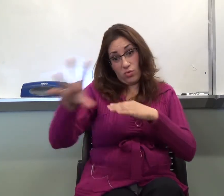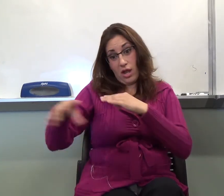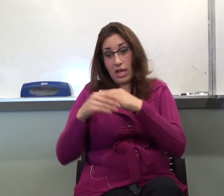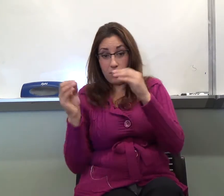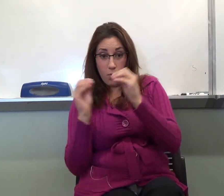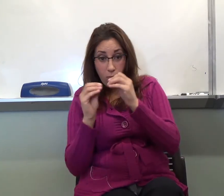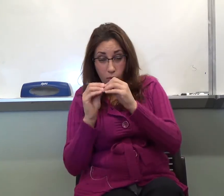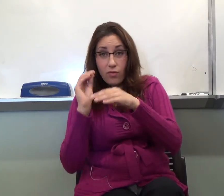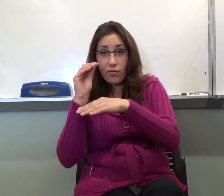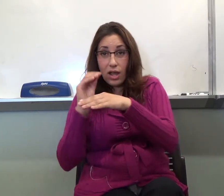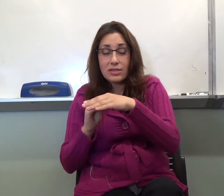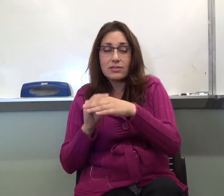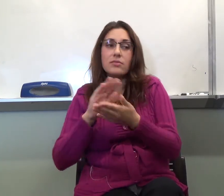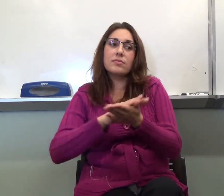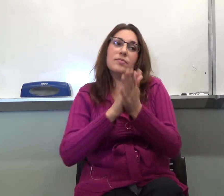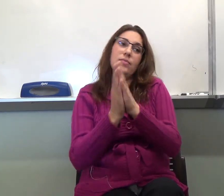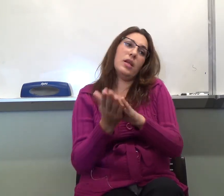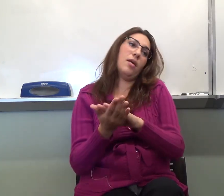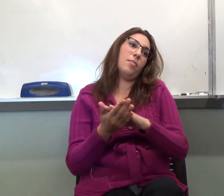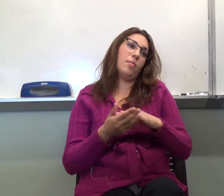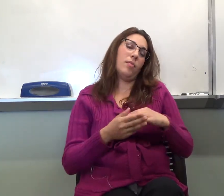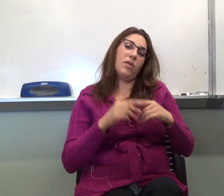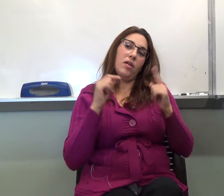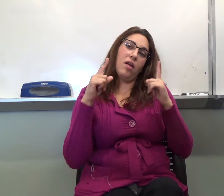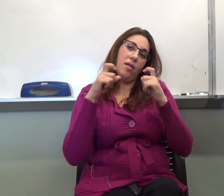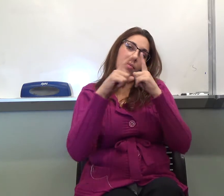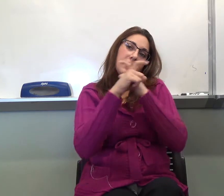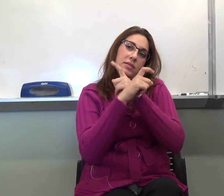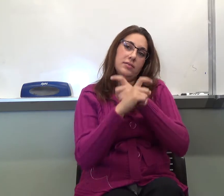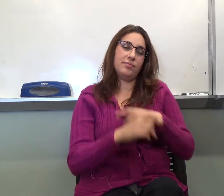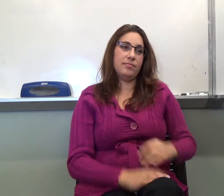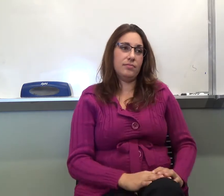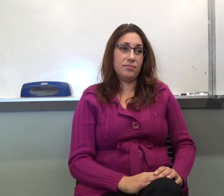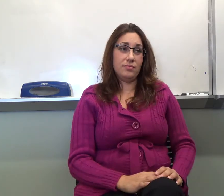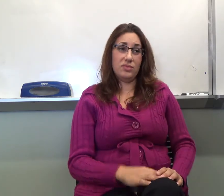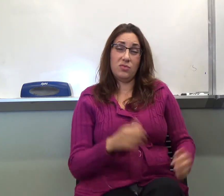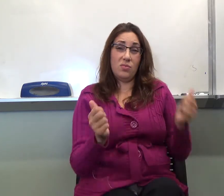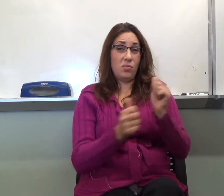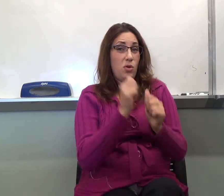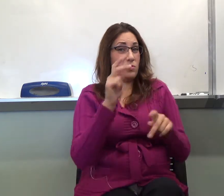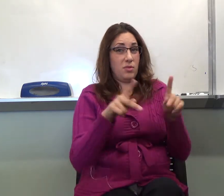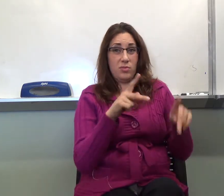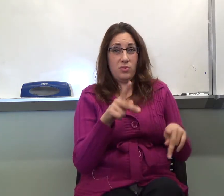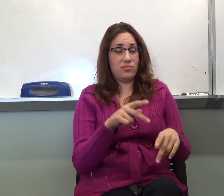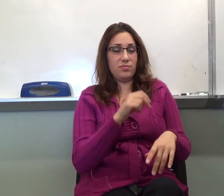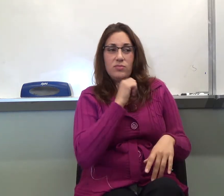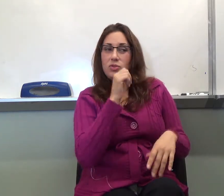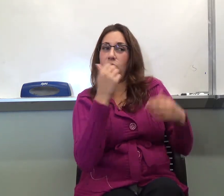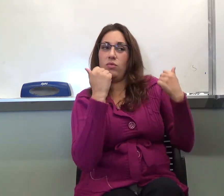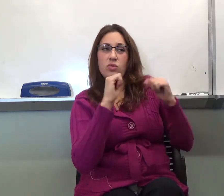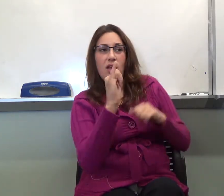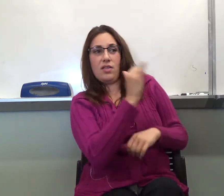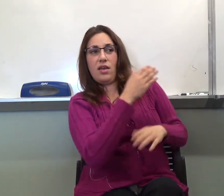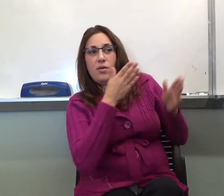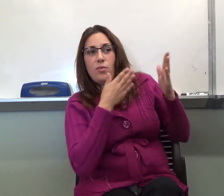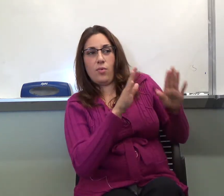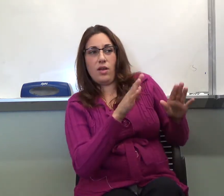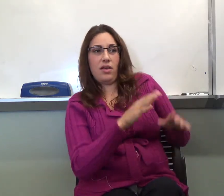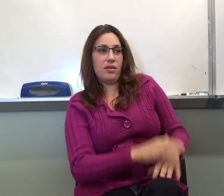it can get very complicated. So as a result, people don't do it this way. You don't do the division first, you do the subtraction first. Get that